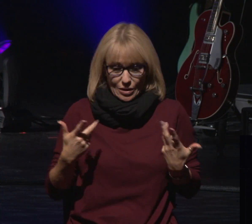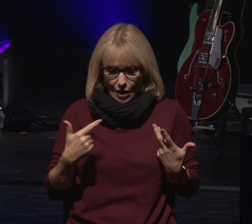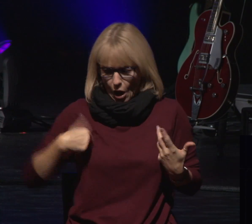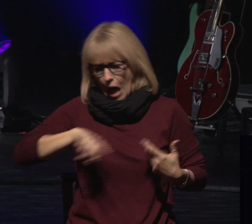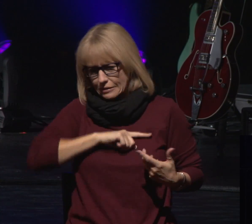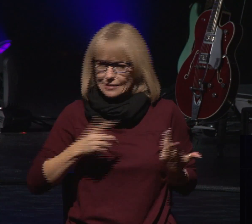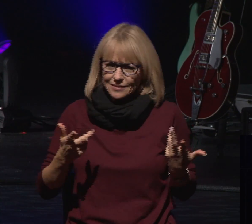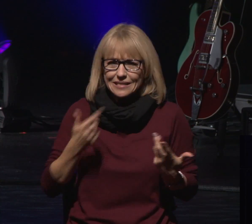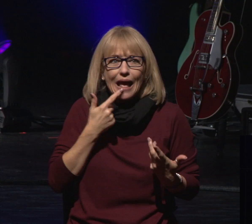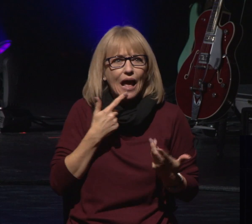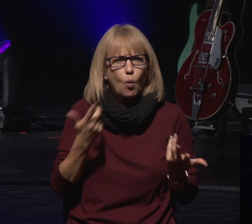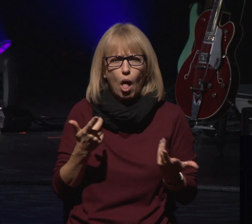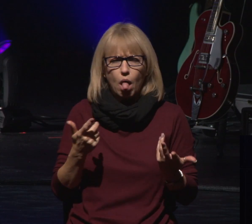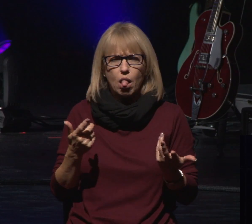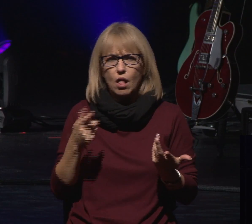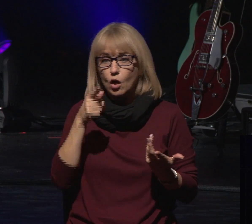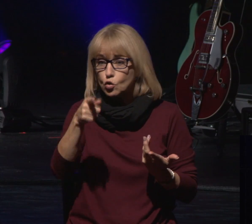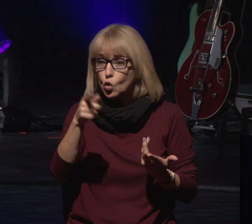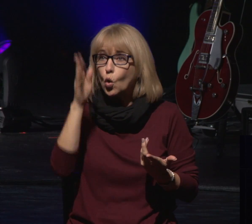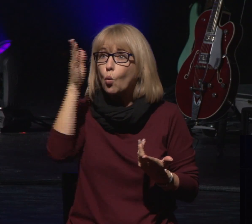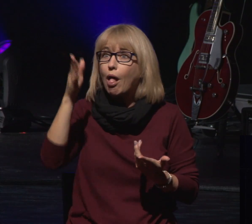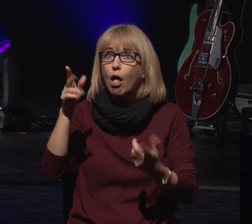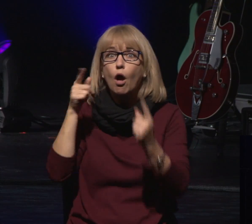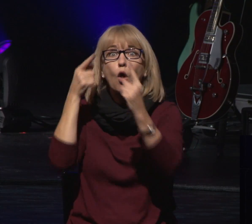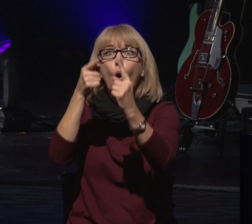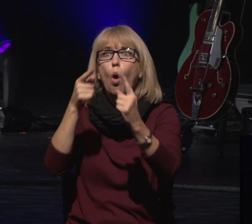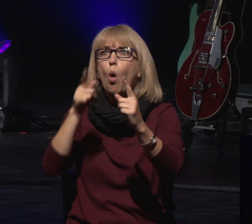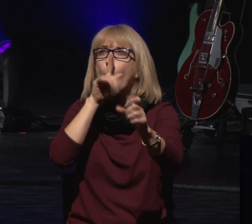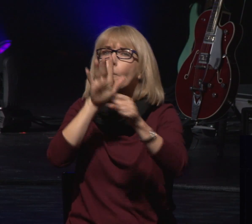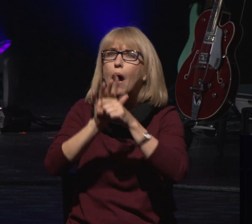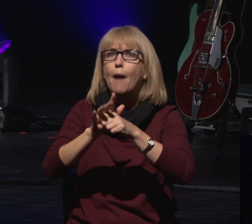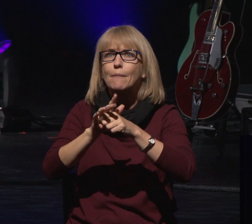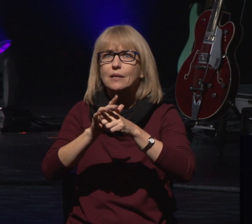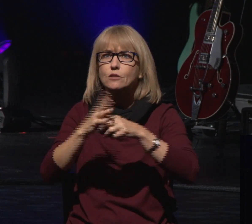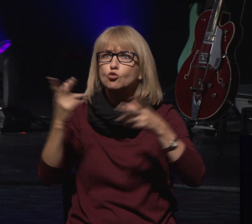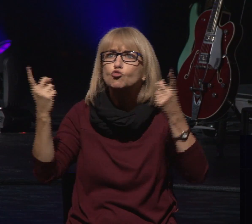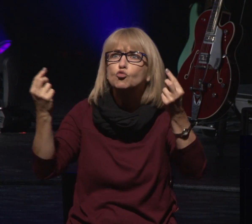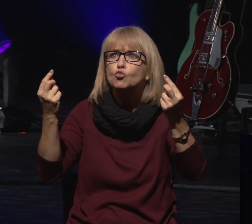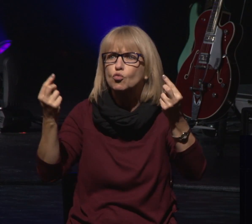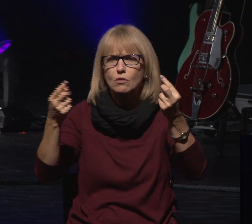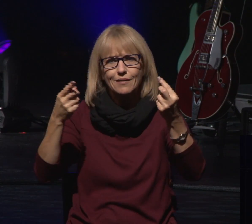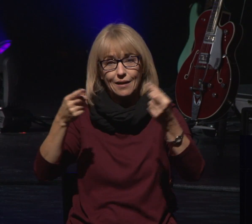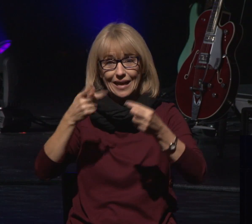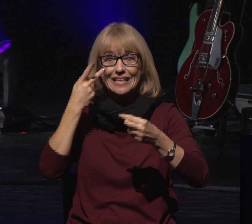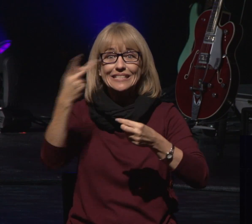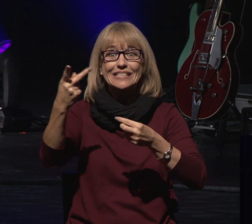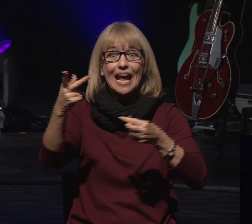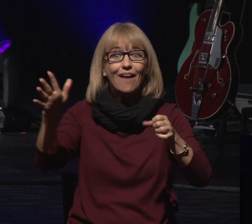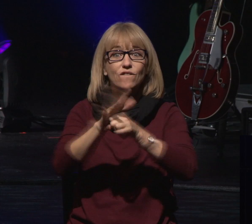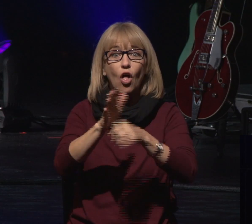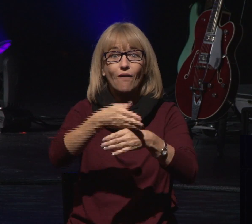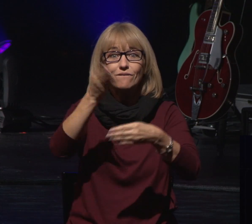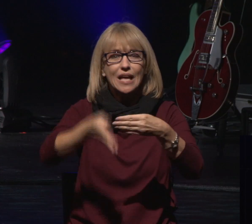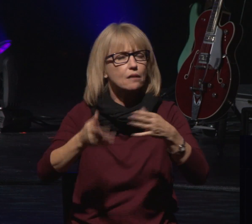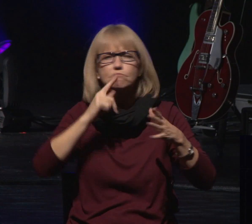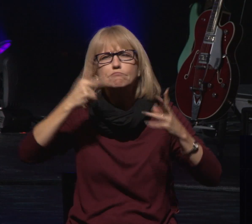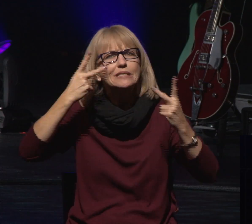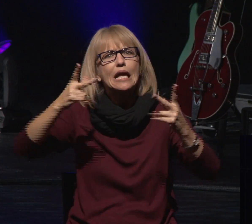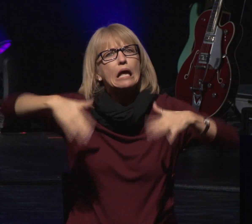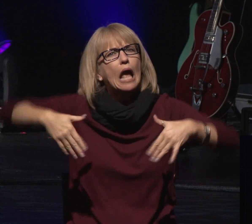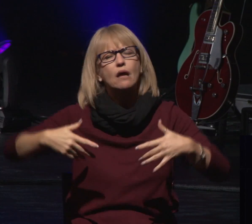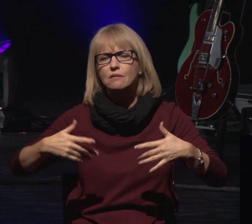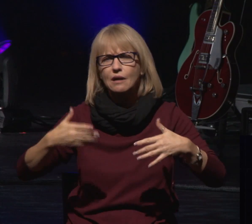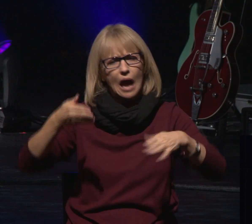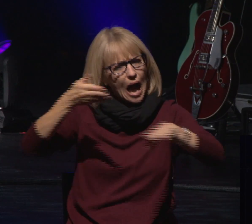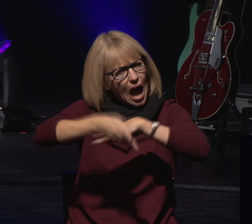happen. You may not see those get happen, but there's a dream that, oh, God is faithful and he'll continue to work through other generations, even after we're